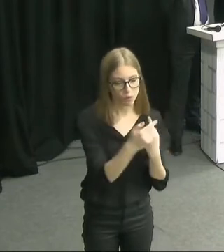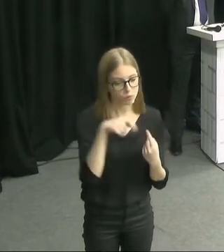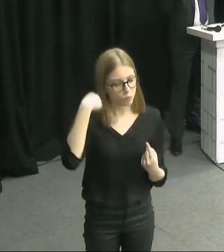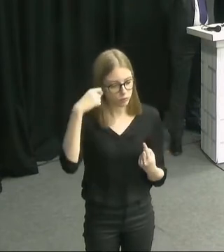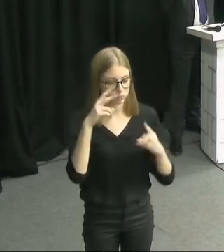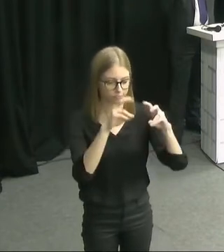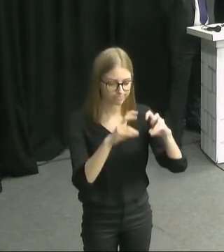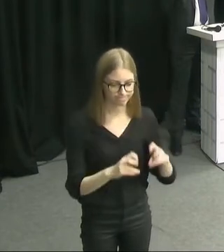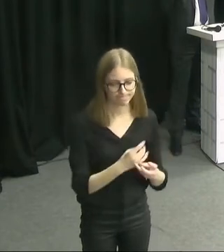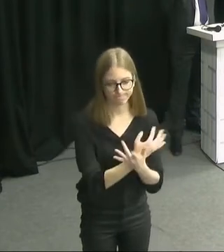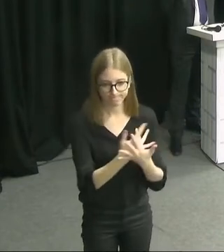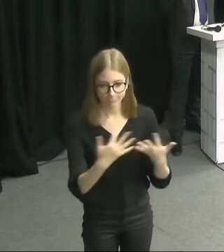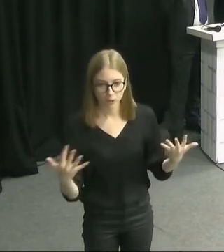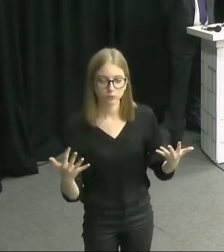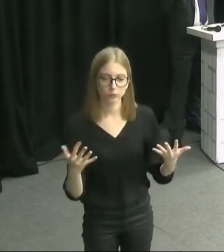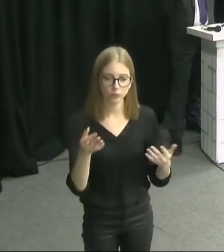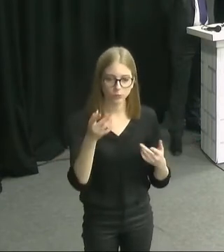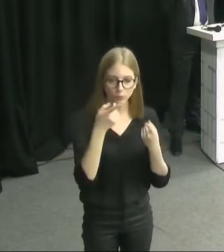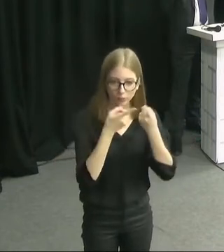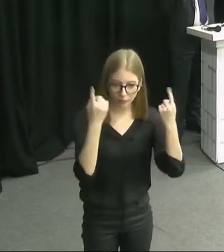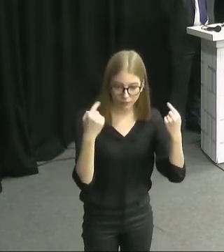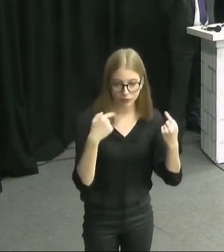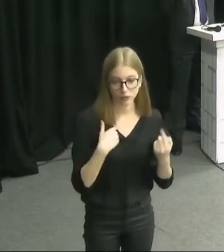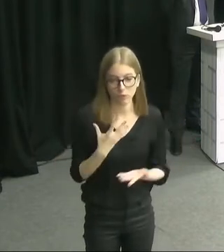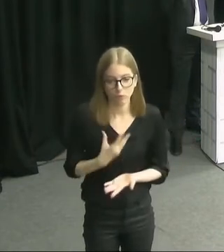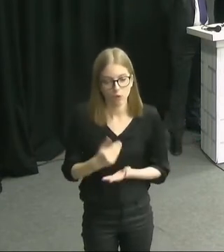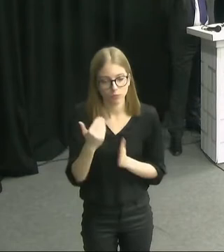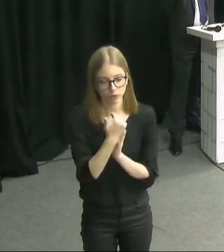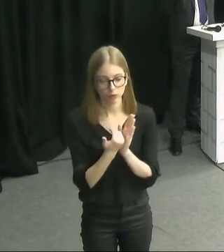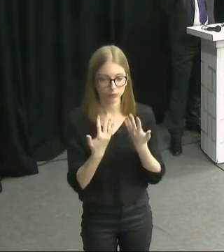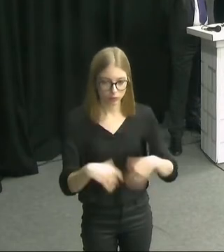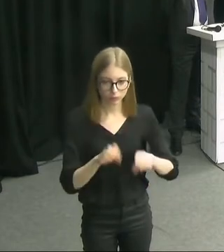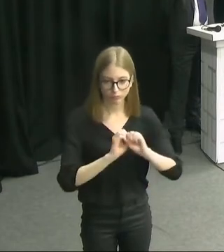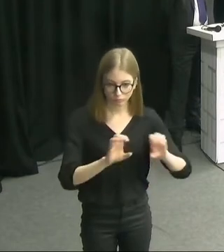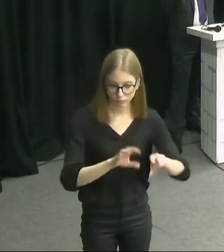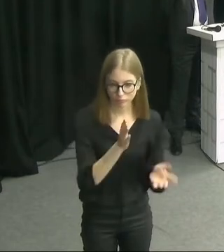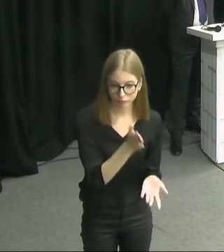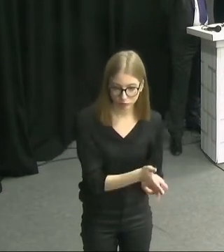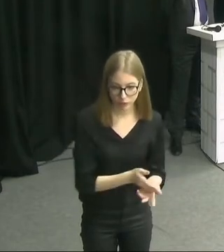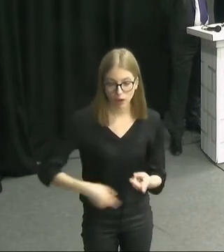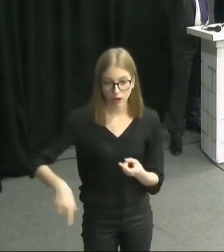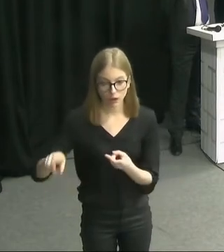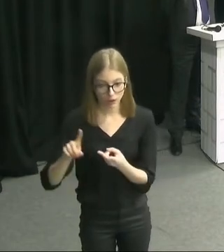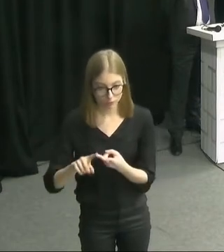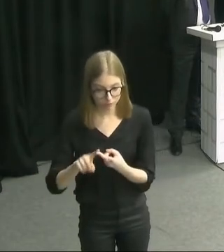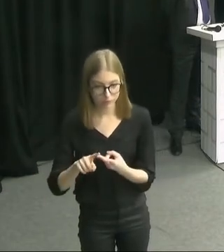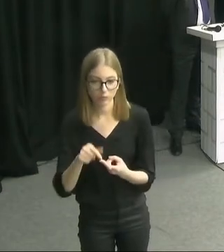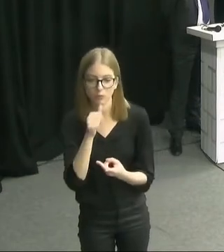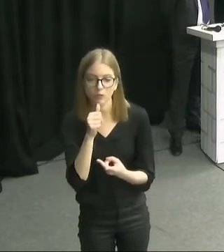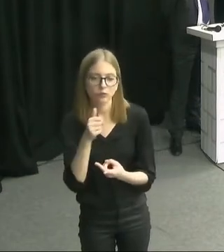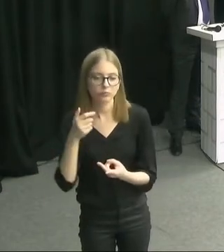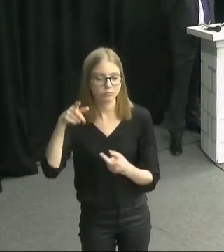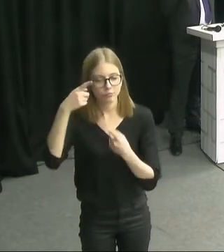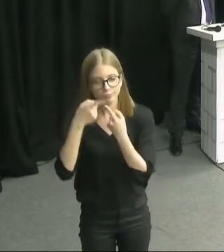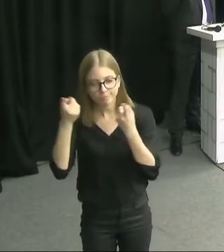a research university. We should encourage that in our programs. Now, another issue, we should invest more in